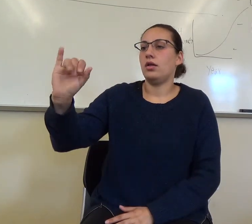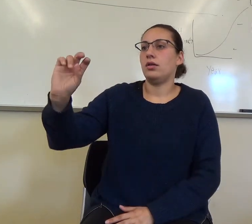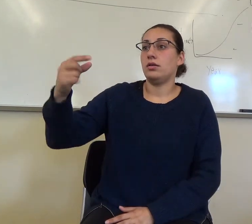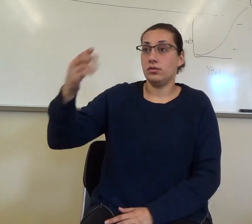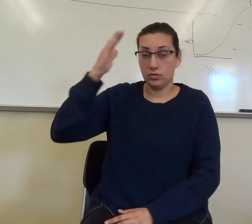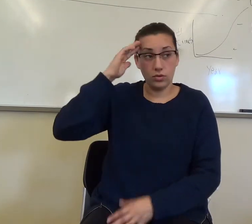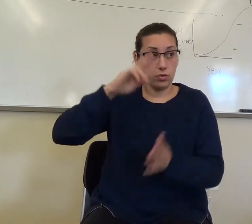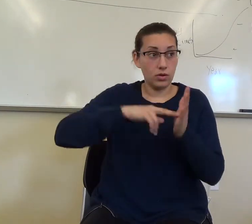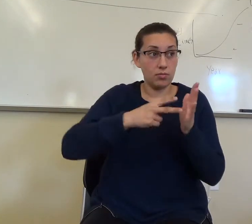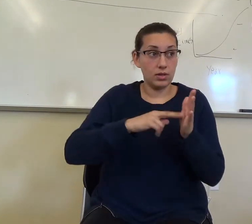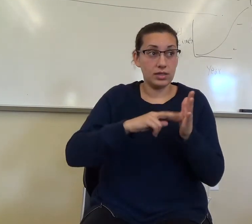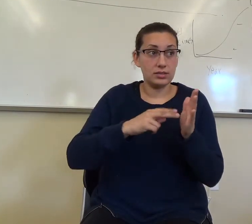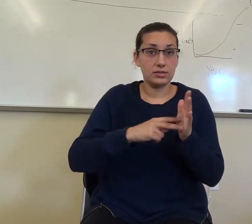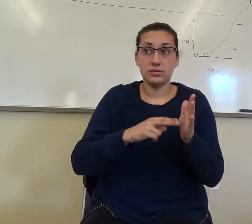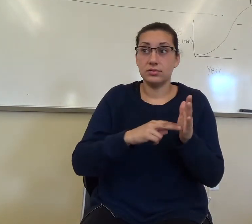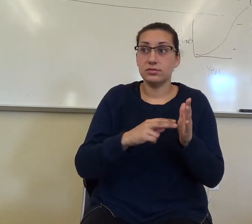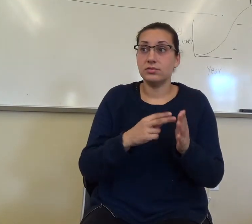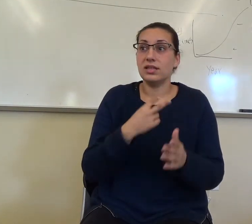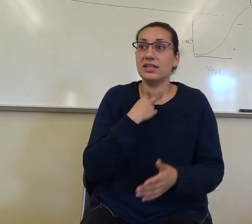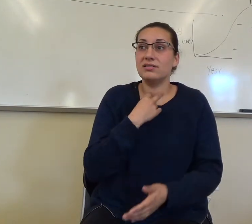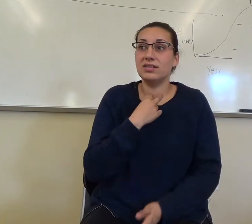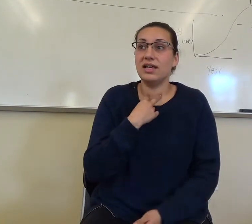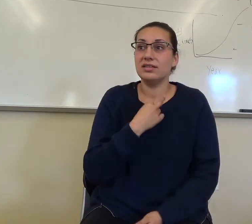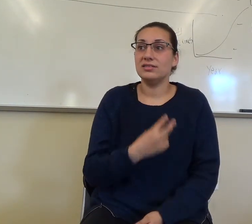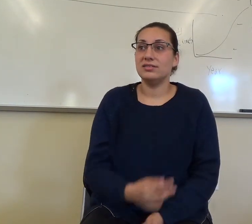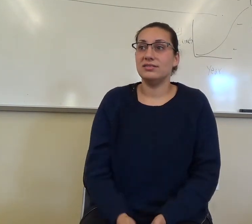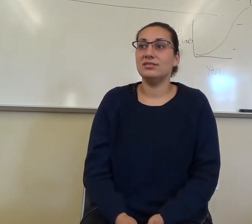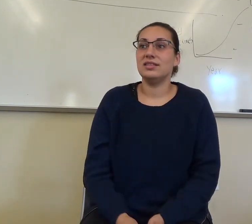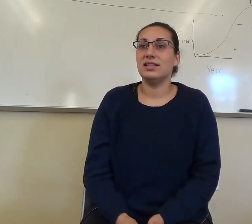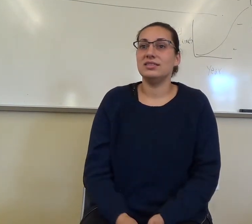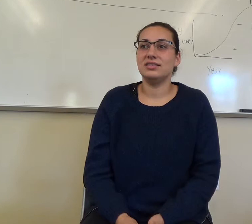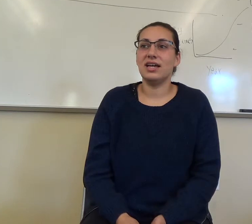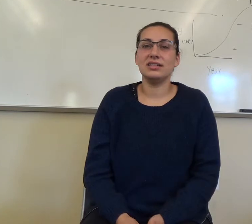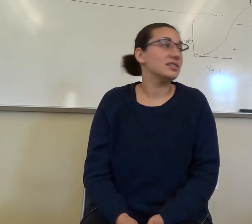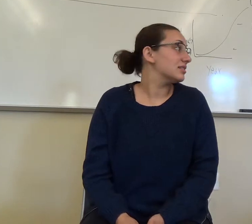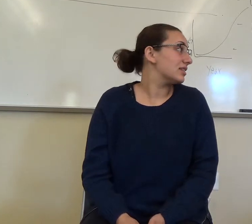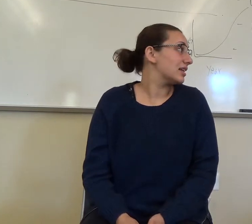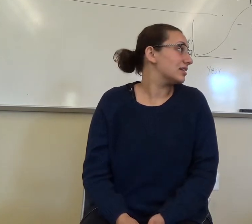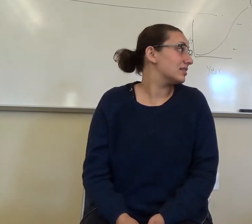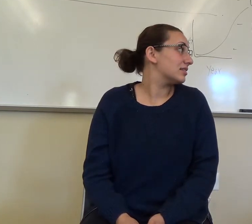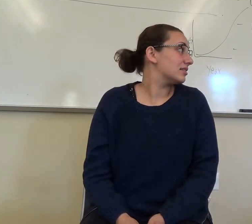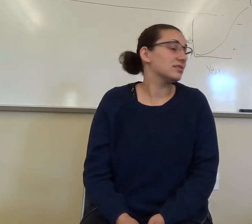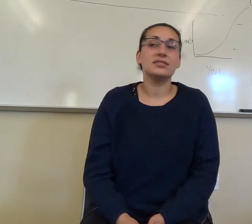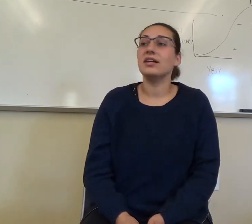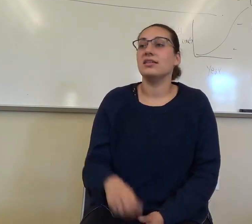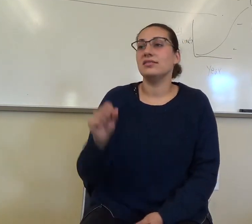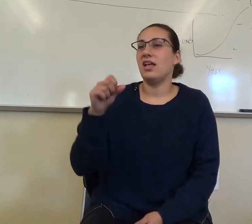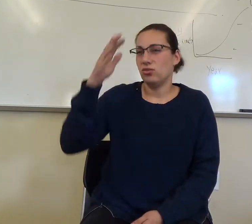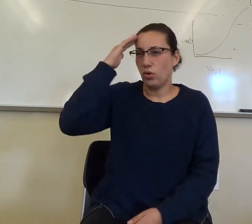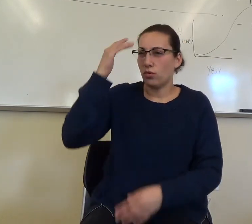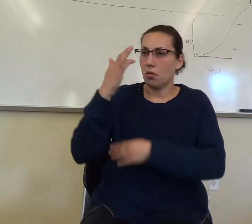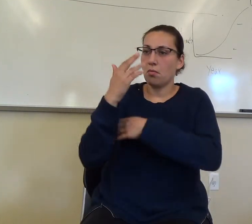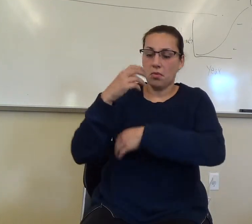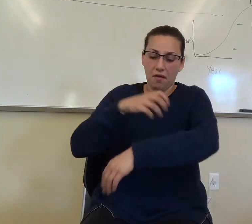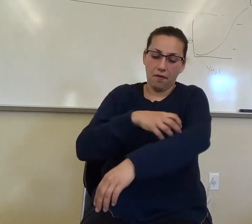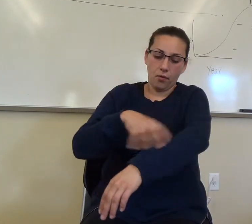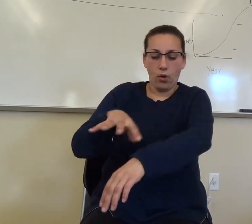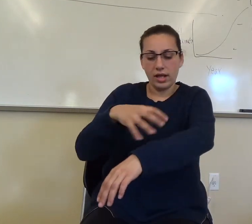What is clotting? Yes, stopping. Like, yeah, Yeah. when getting you get stuck. a scratch or something and the blood comes out for a while and then stops,